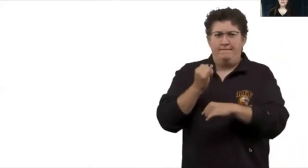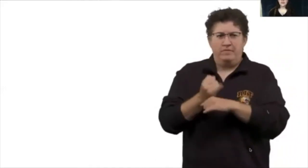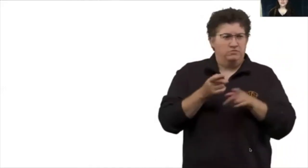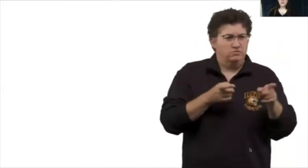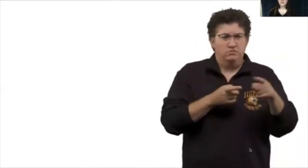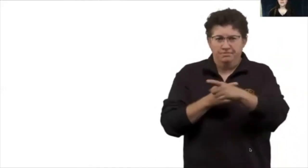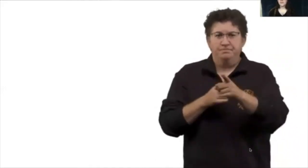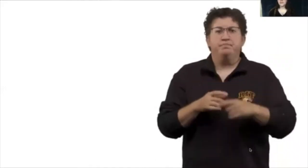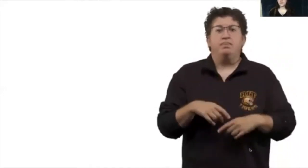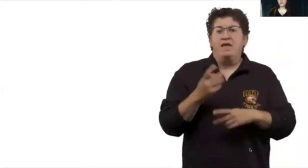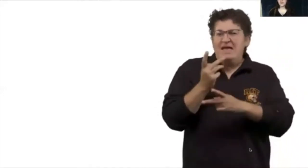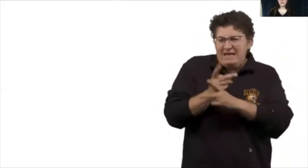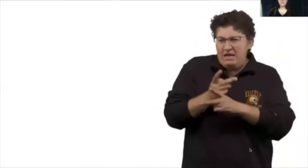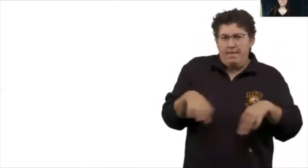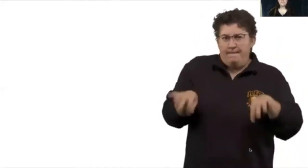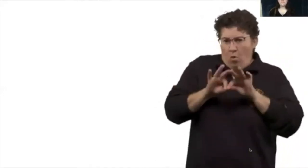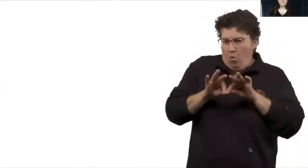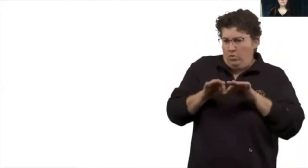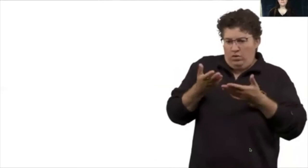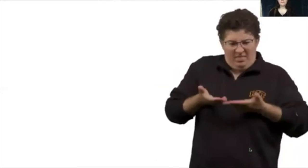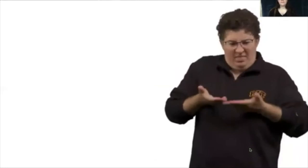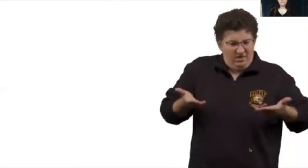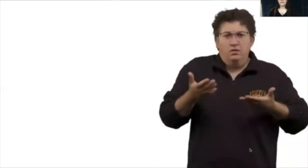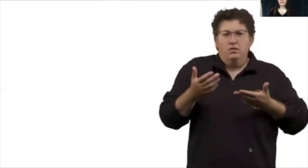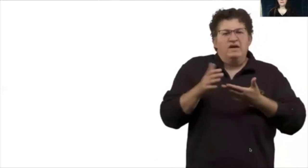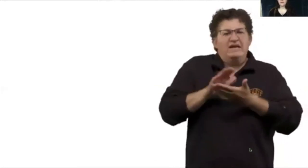and directions in buildings on campus,